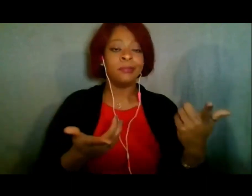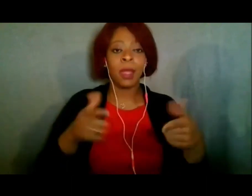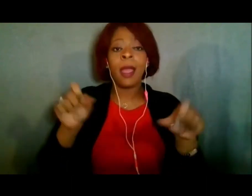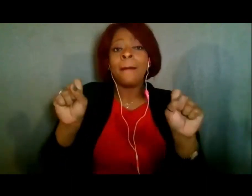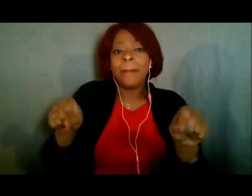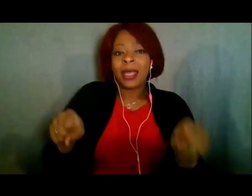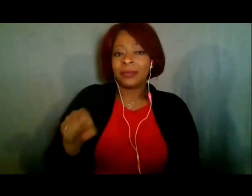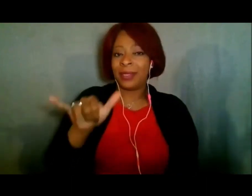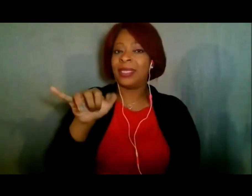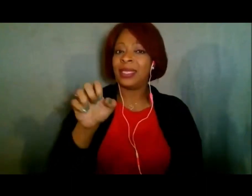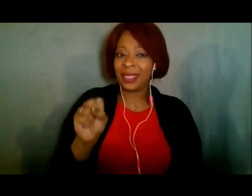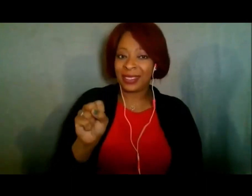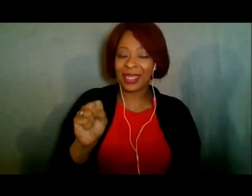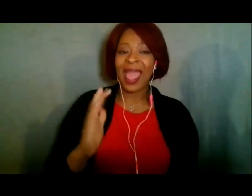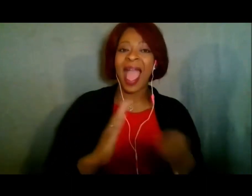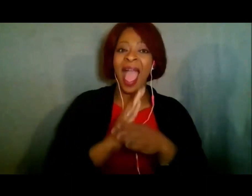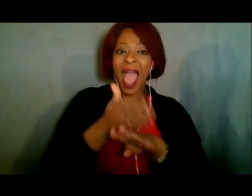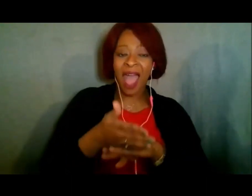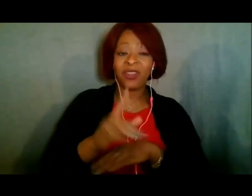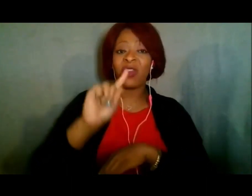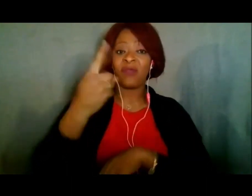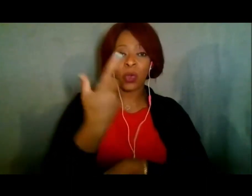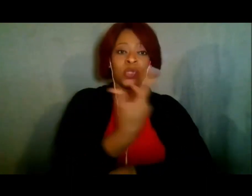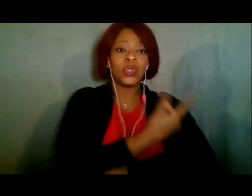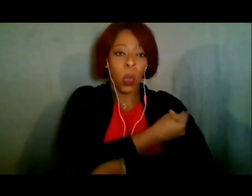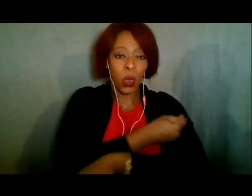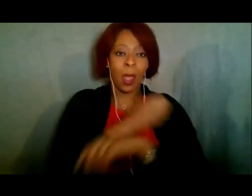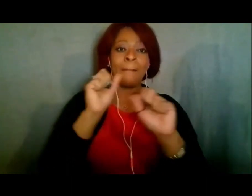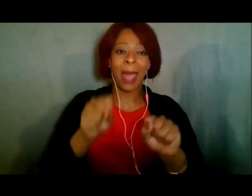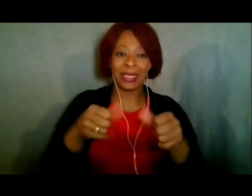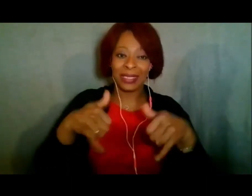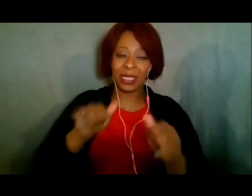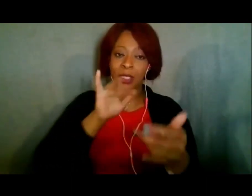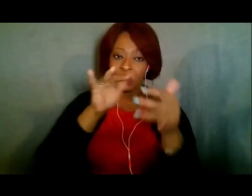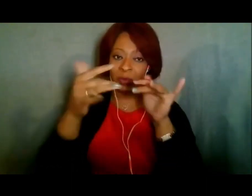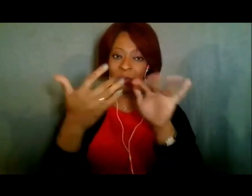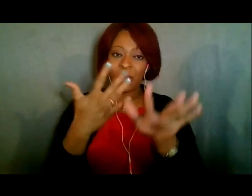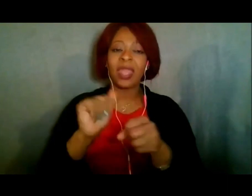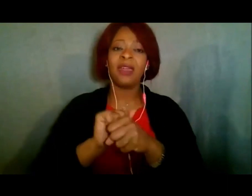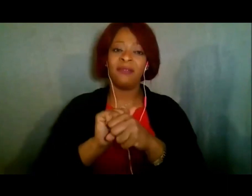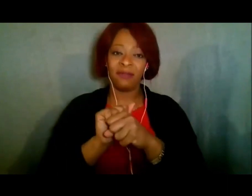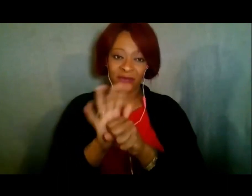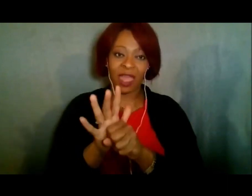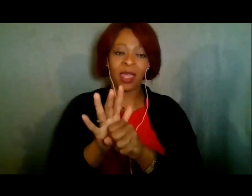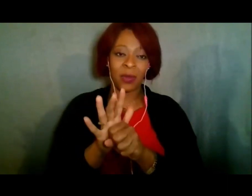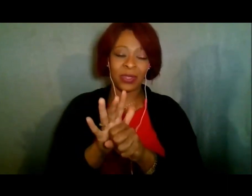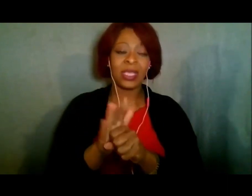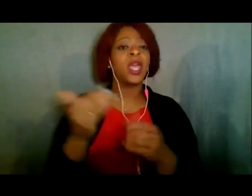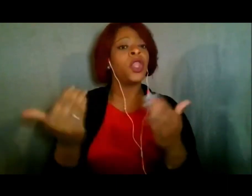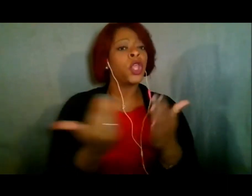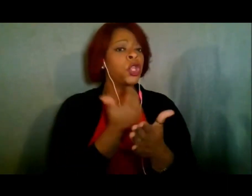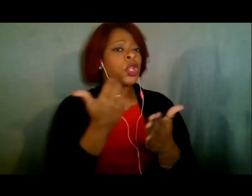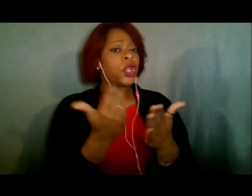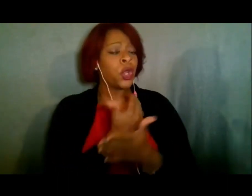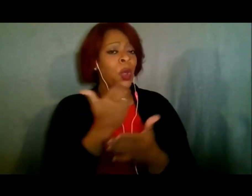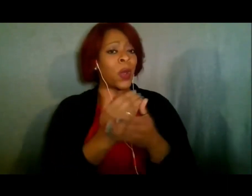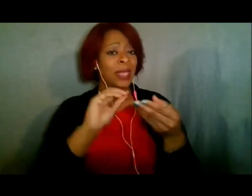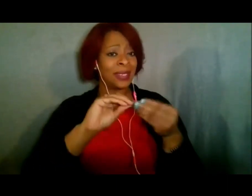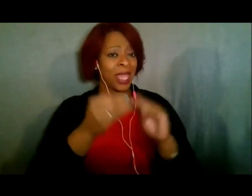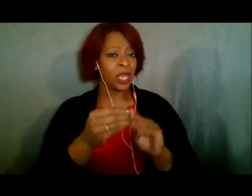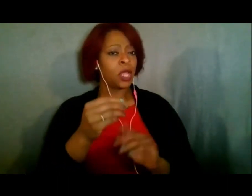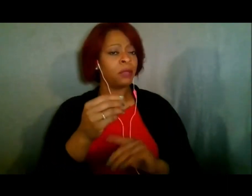yes, especially after only the first dose. There is new data that looks